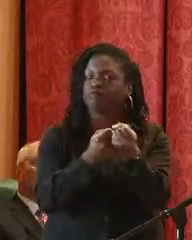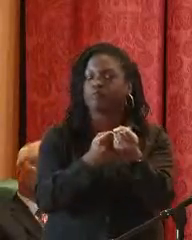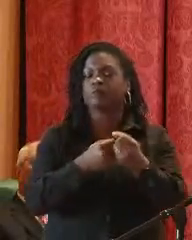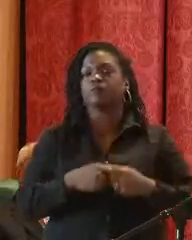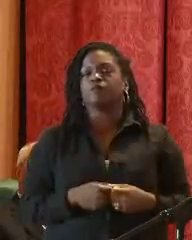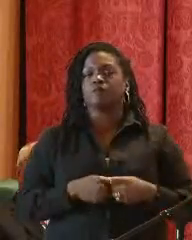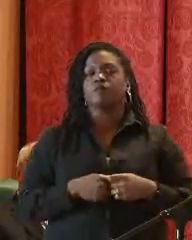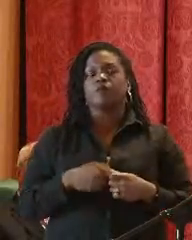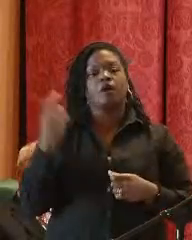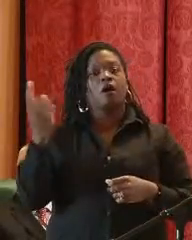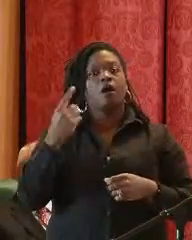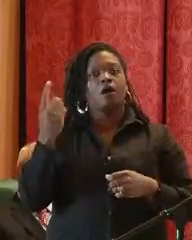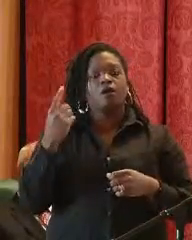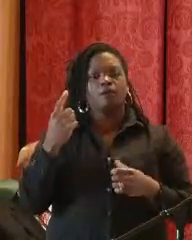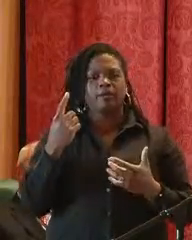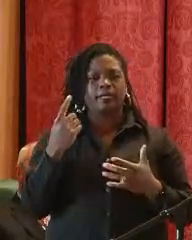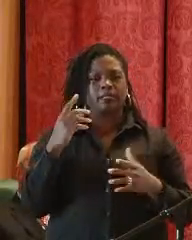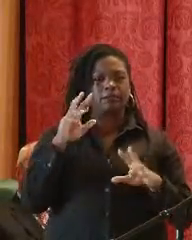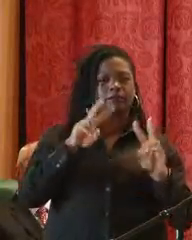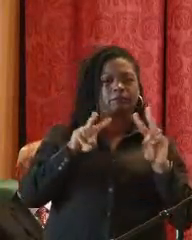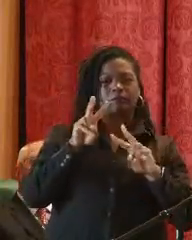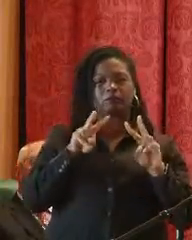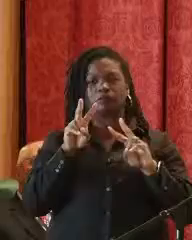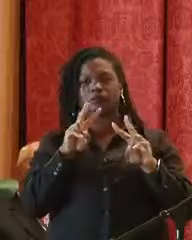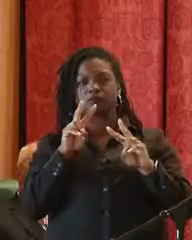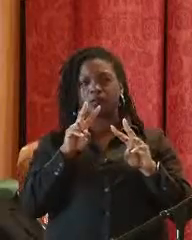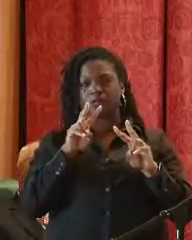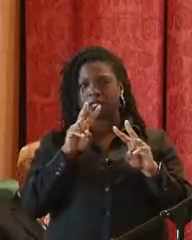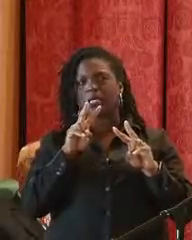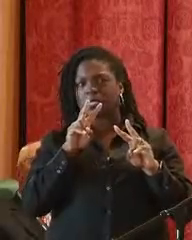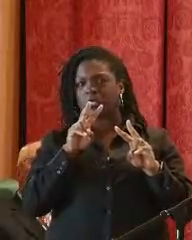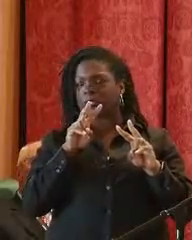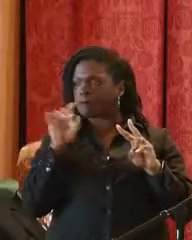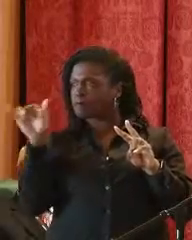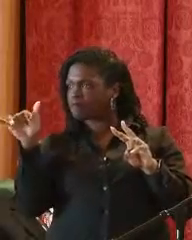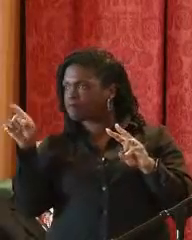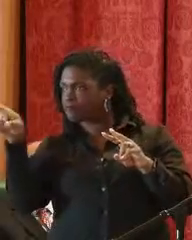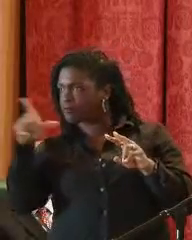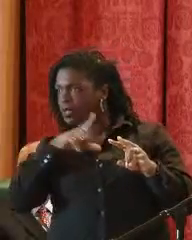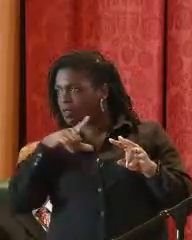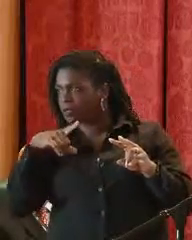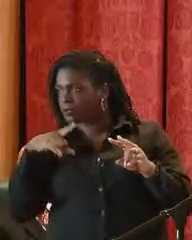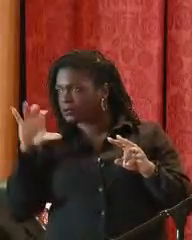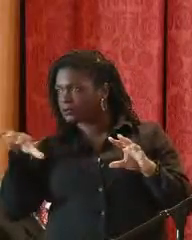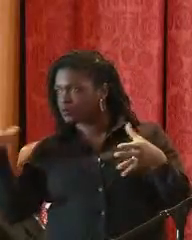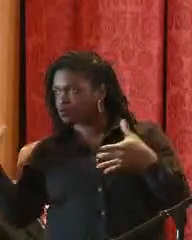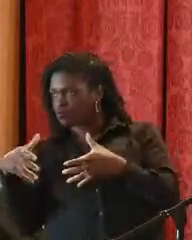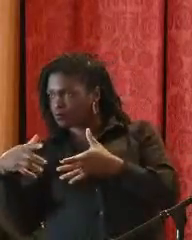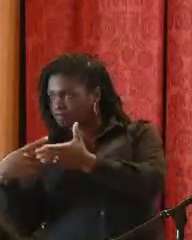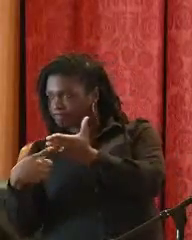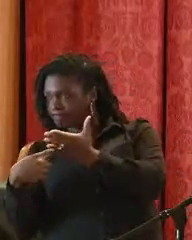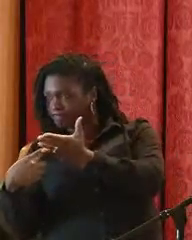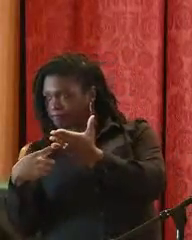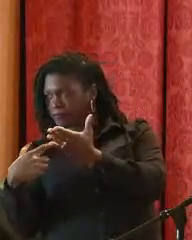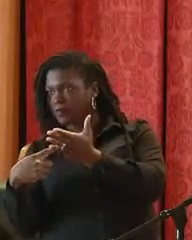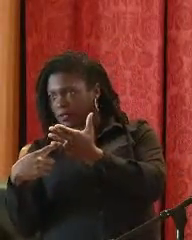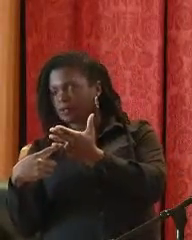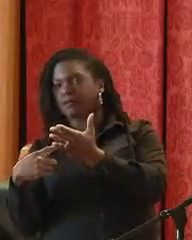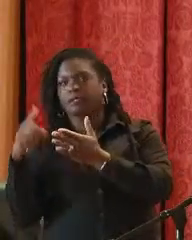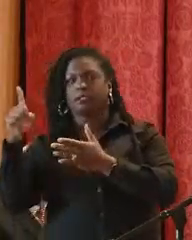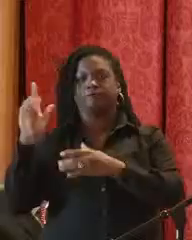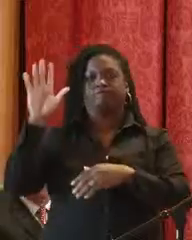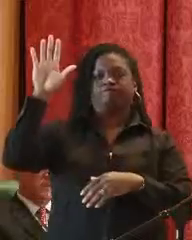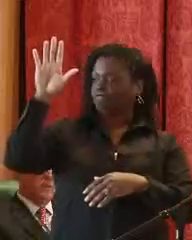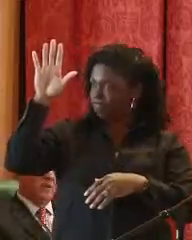is always attuned to the issues being discussed in the legislature and speaks up on the implications the